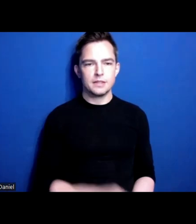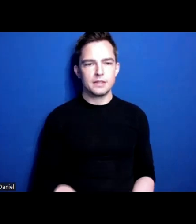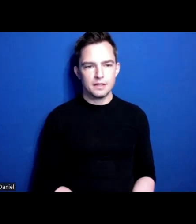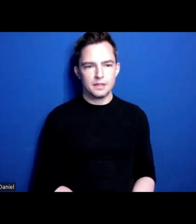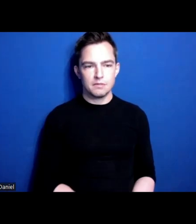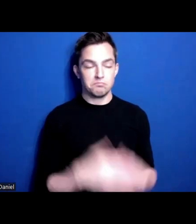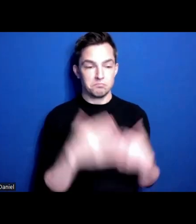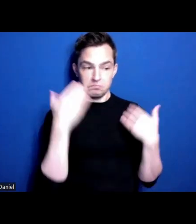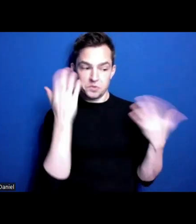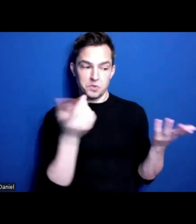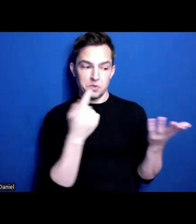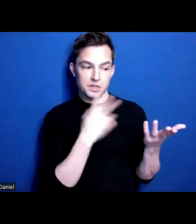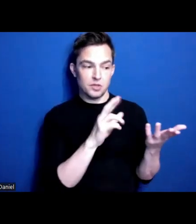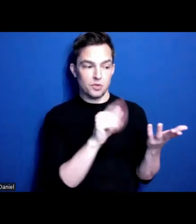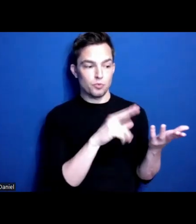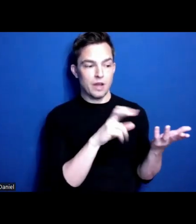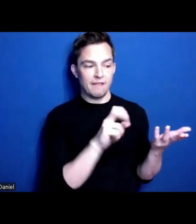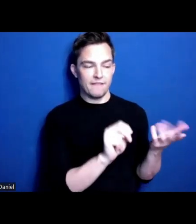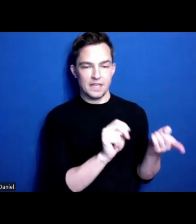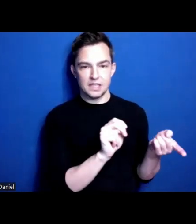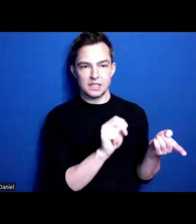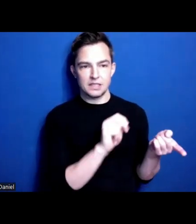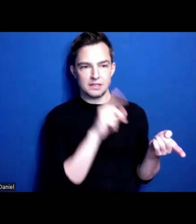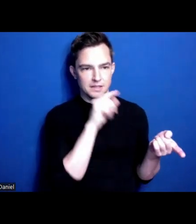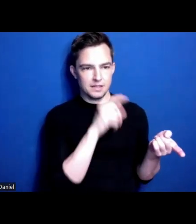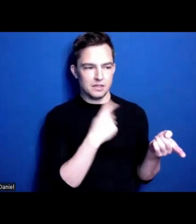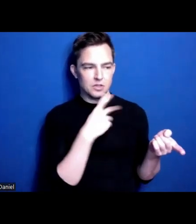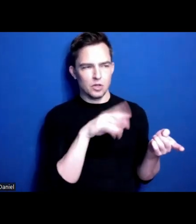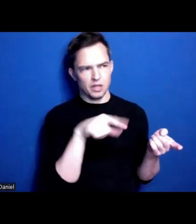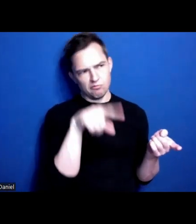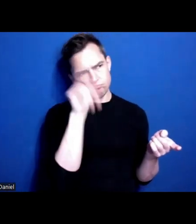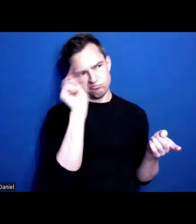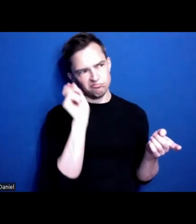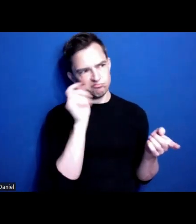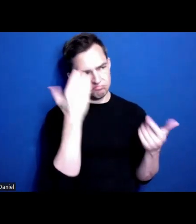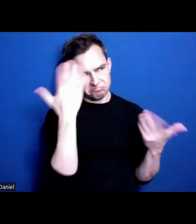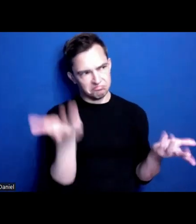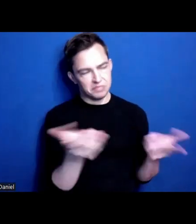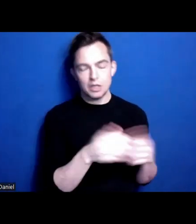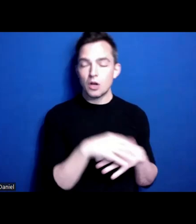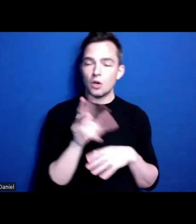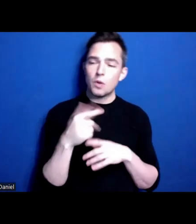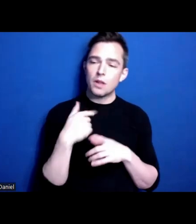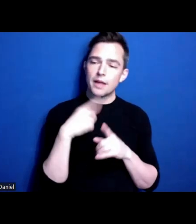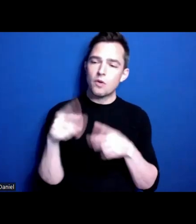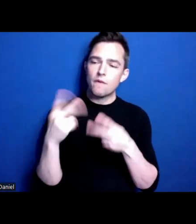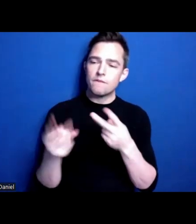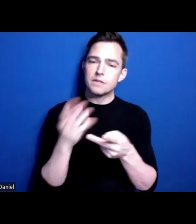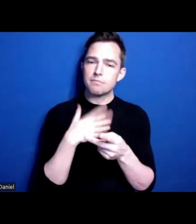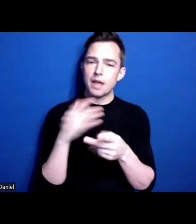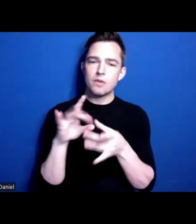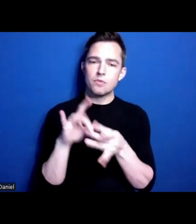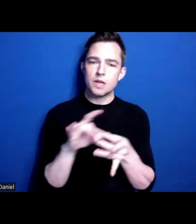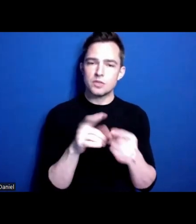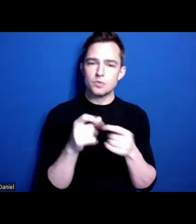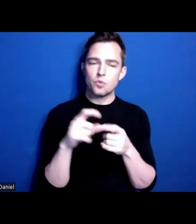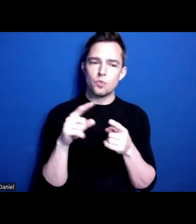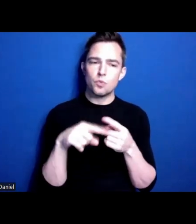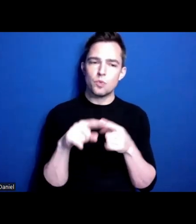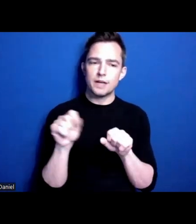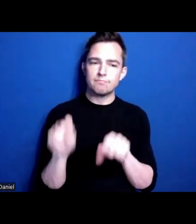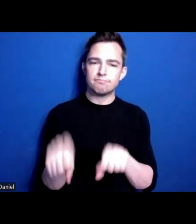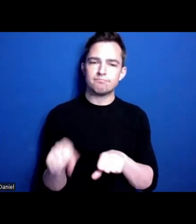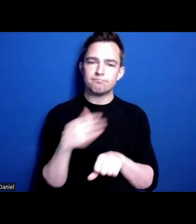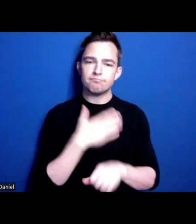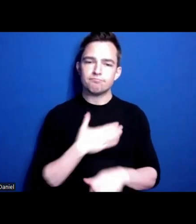Don't know, says Raven, looking very perplexed. Well, I go and visit my relations whenever I please, but